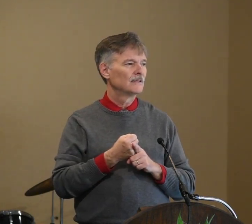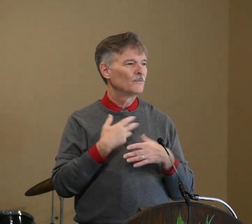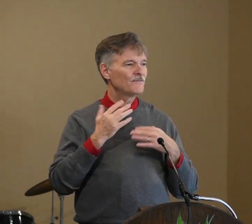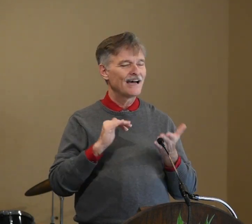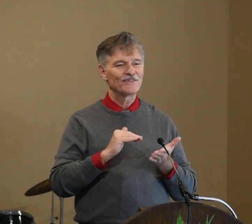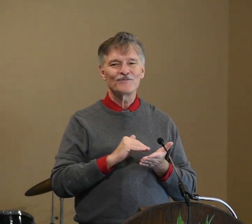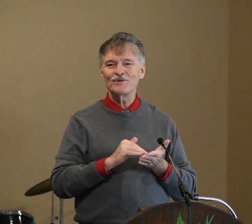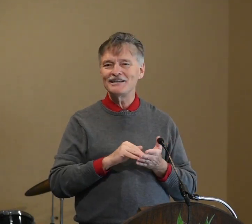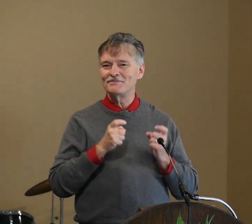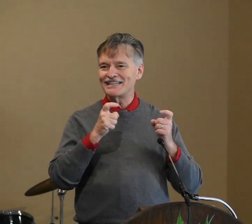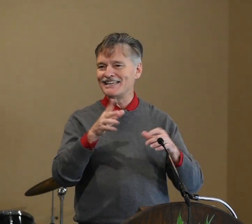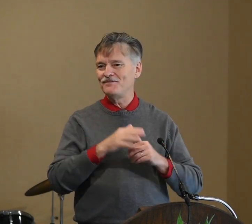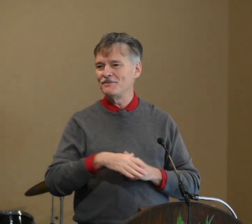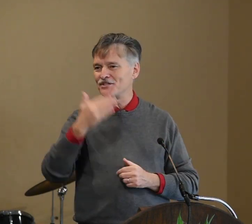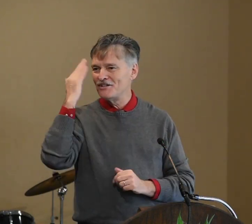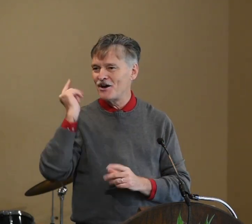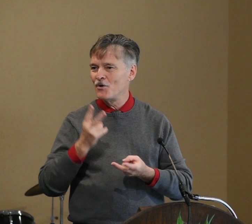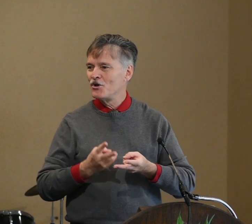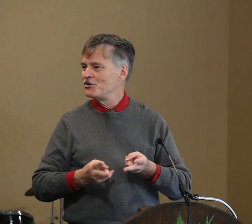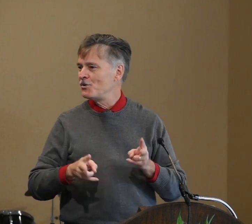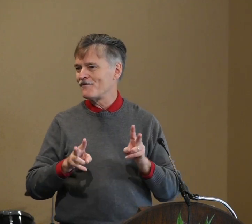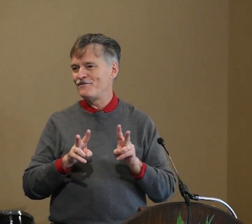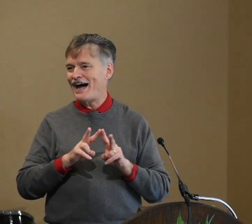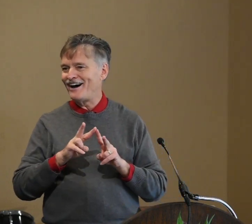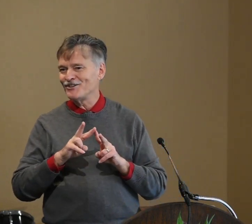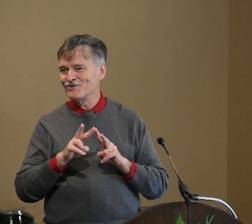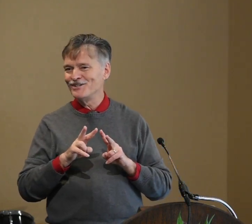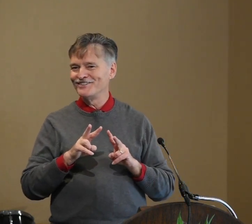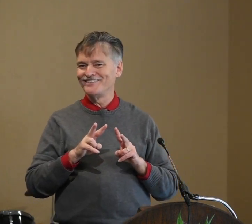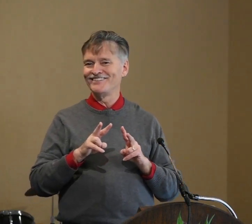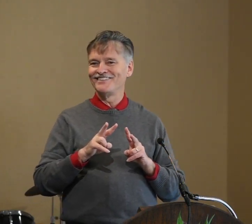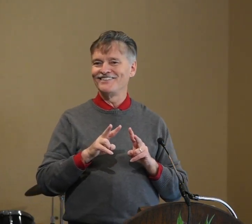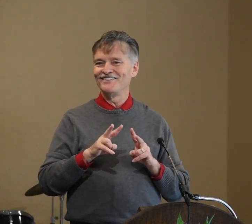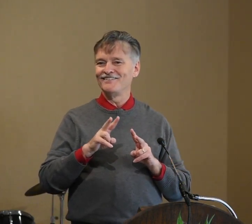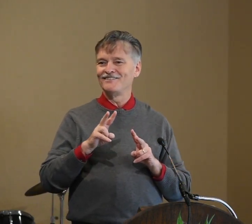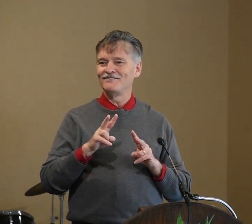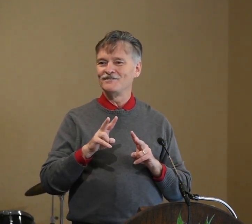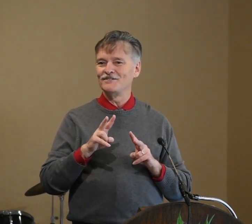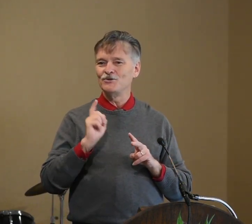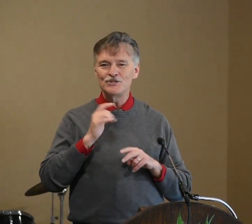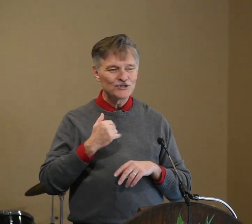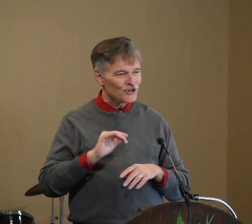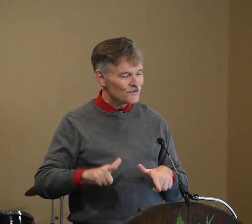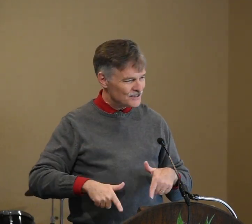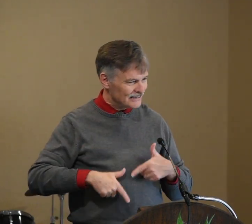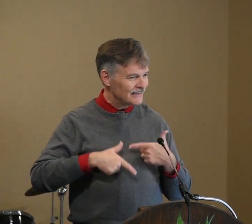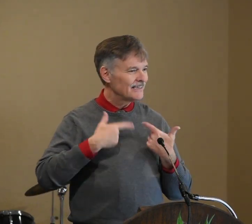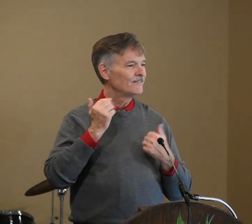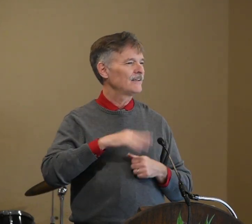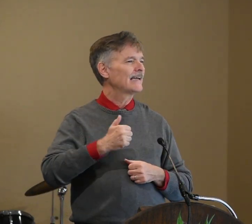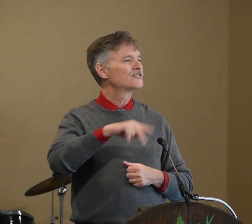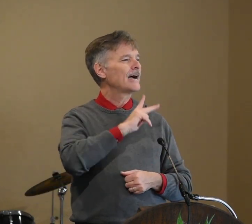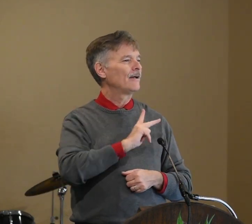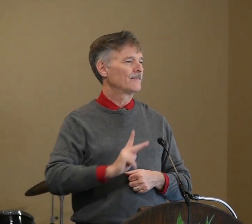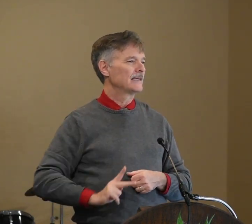And we've got the freedom to give them to know you are valued. You deserve to live like a child of the